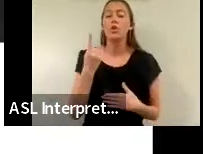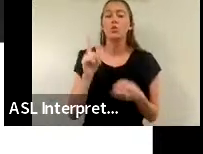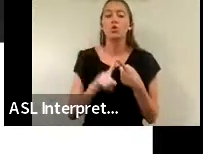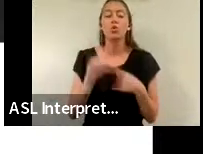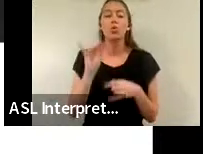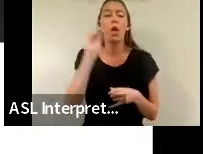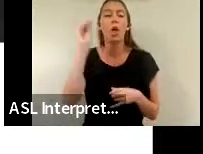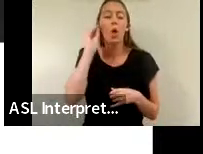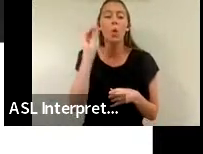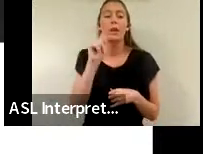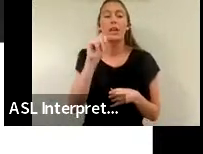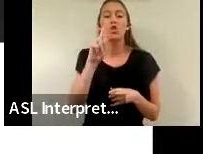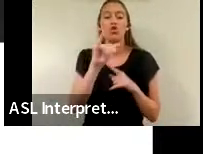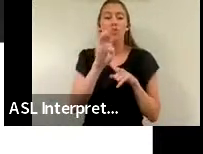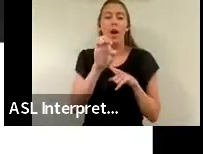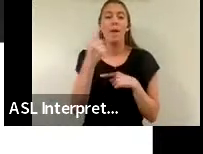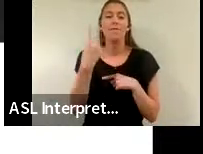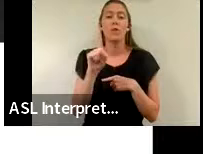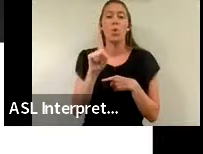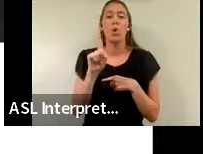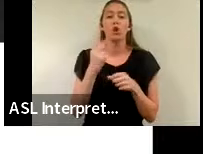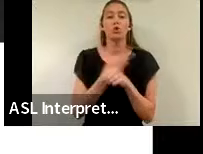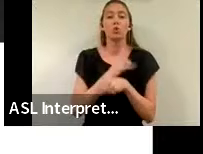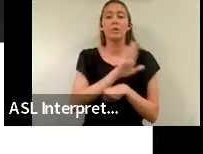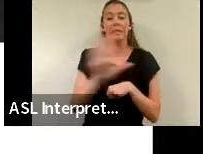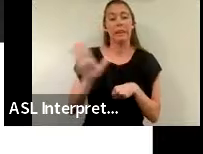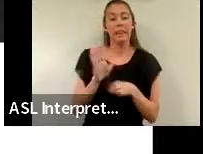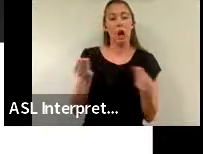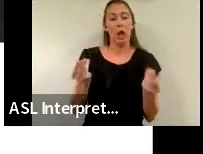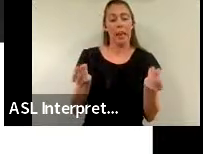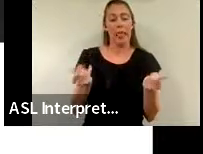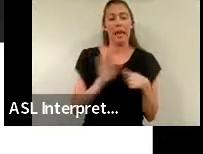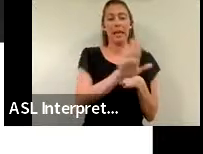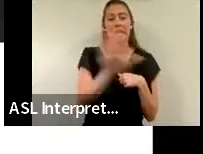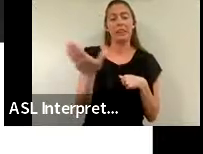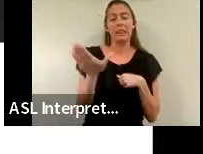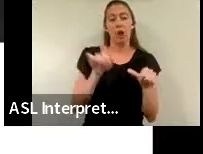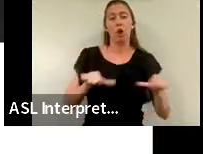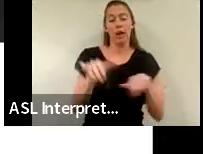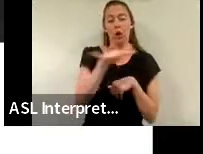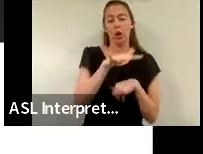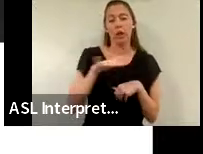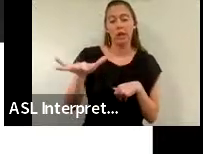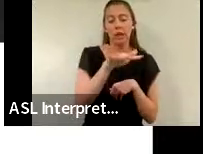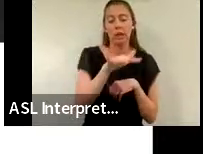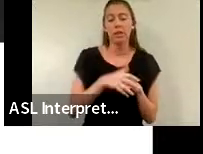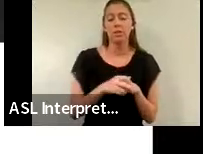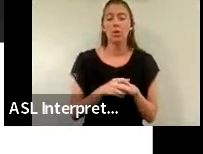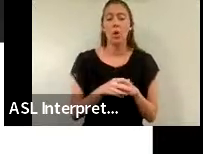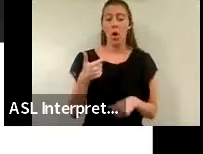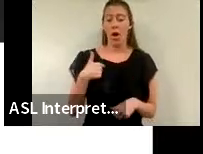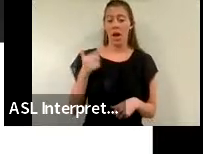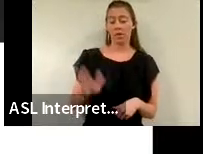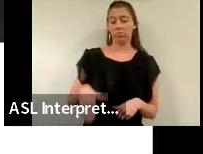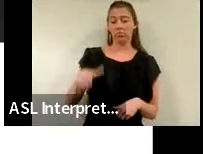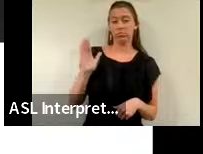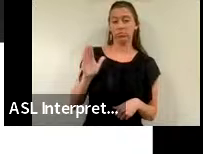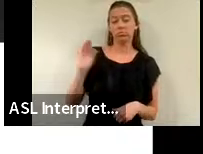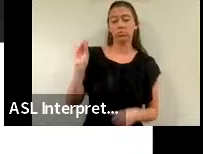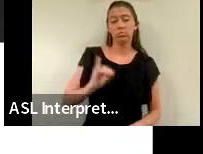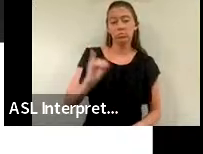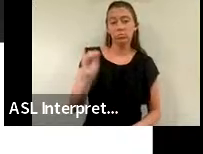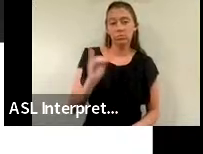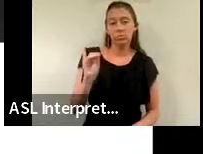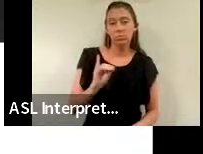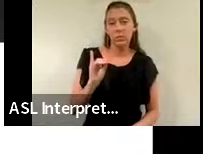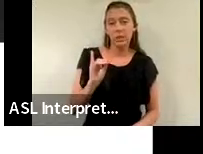I also want to just take a moment to acknowledge someone who was an Oaklander, made a mark for himself in the sports world, but also